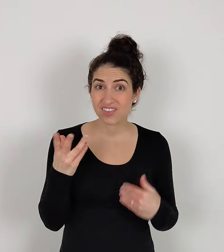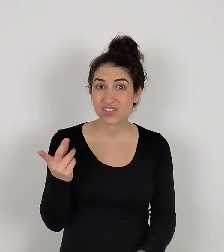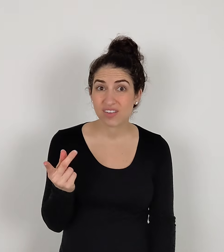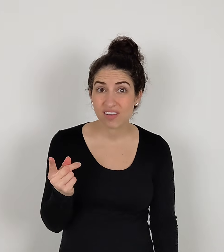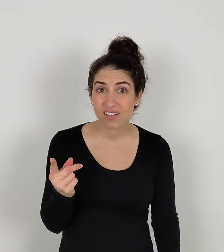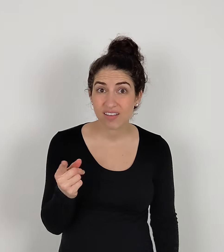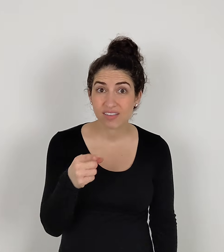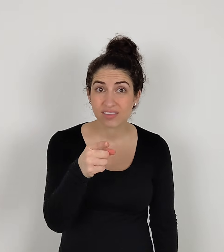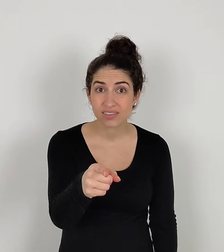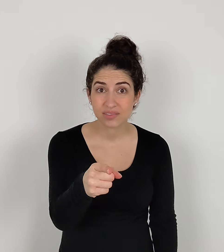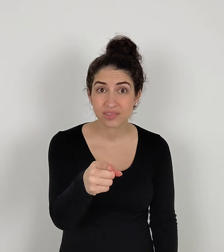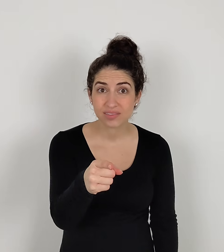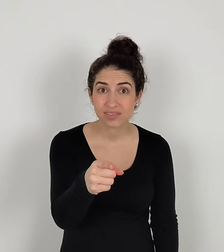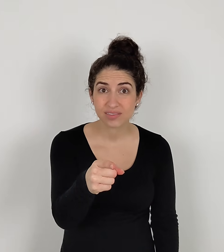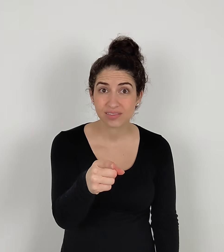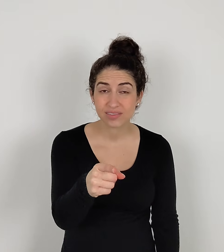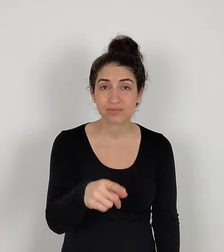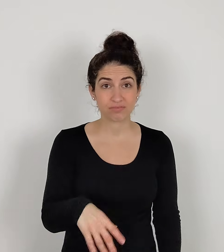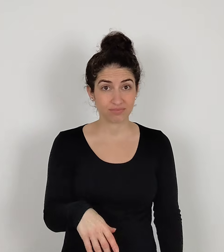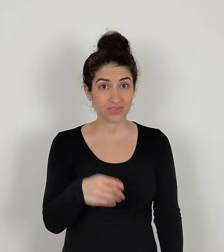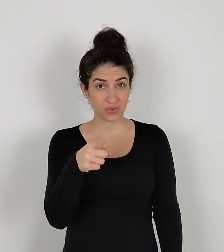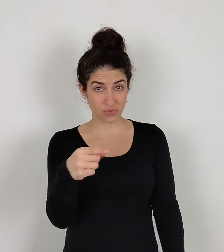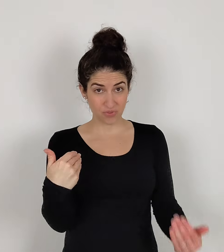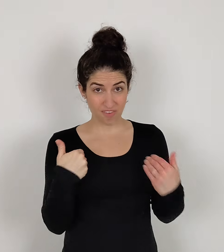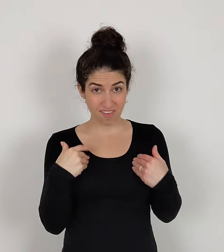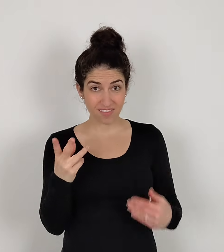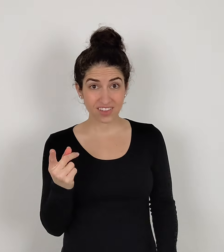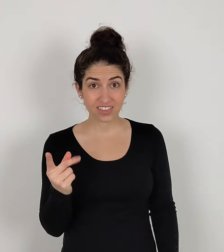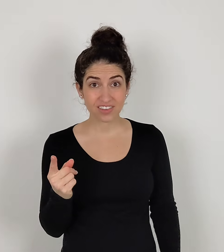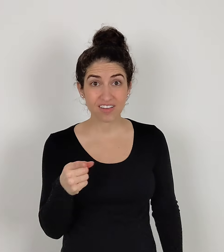Have dog you? Do you have a dog?